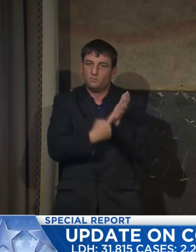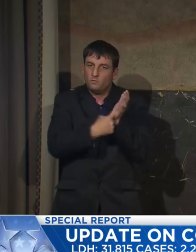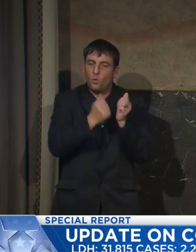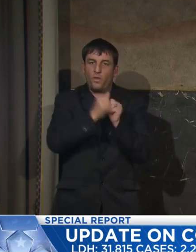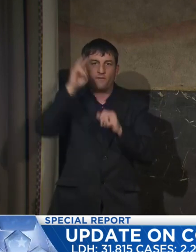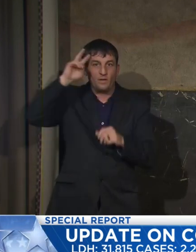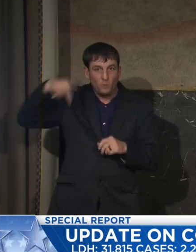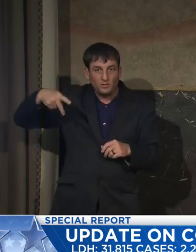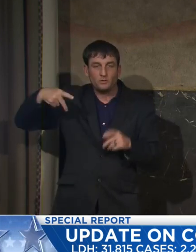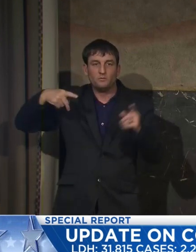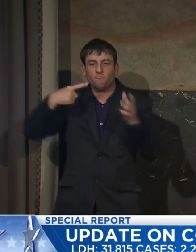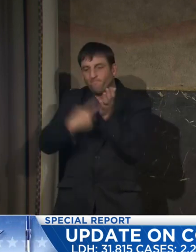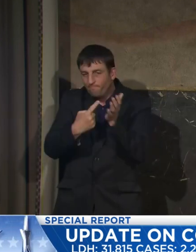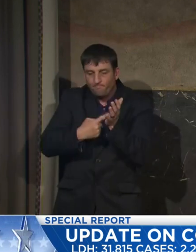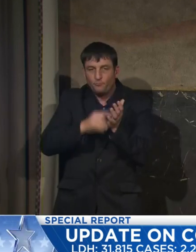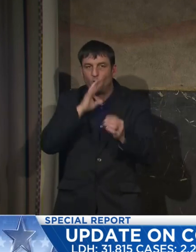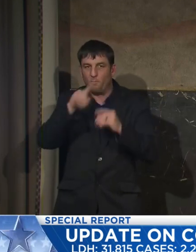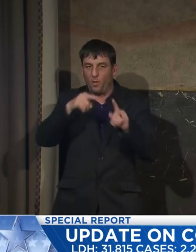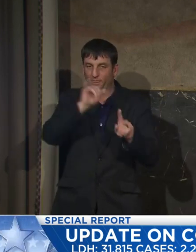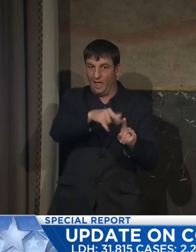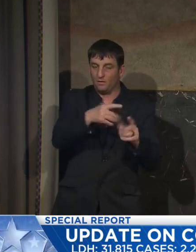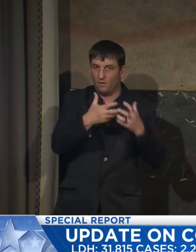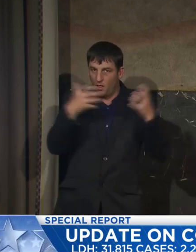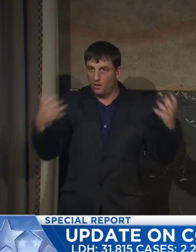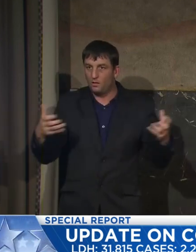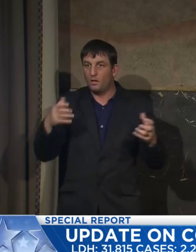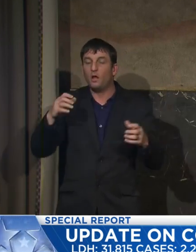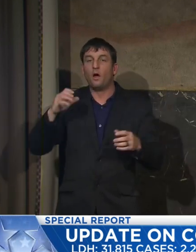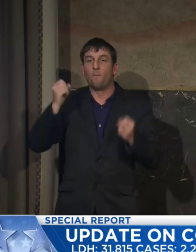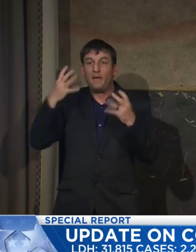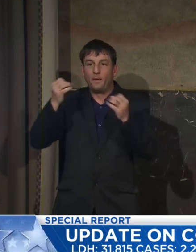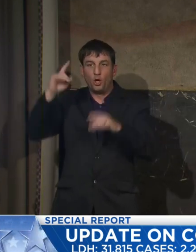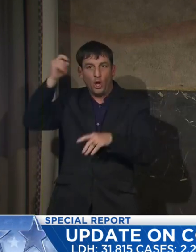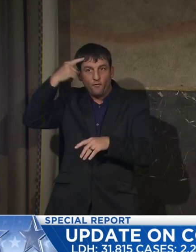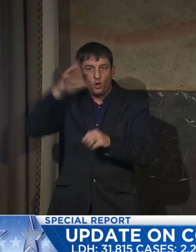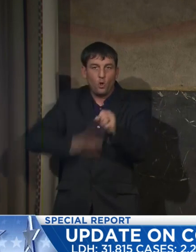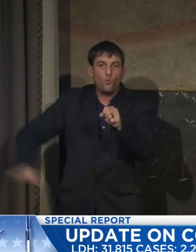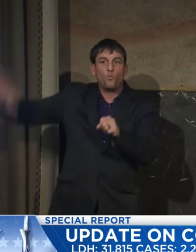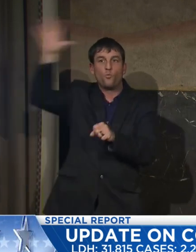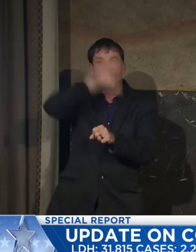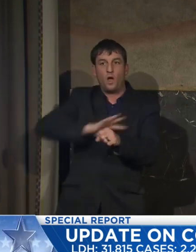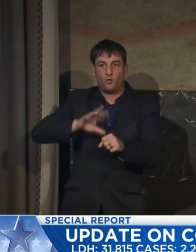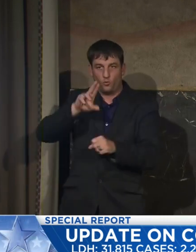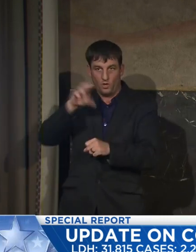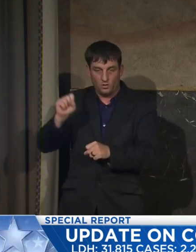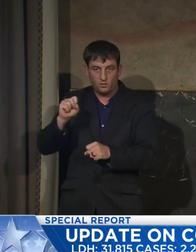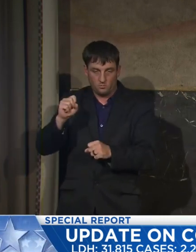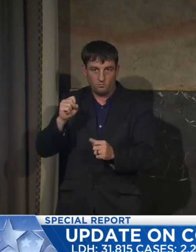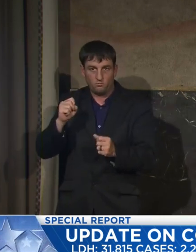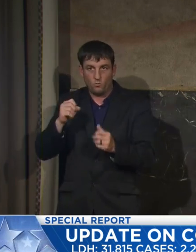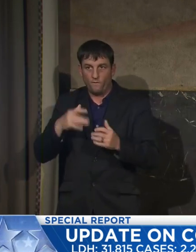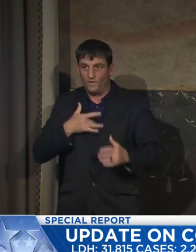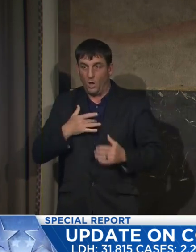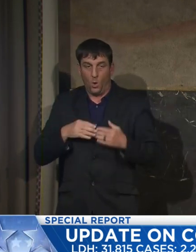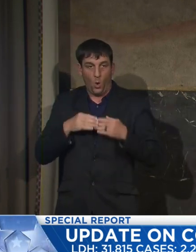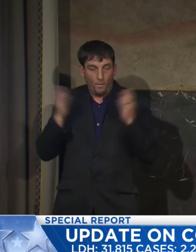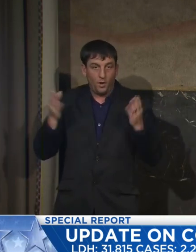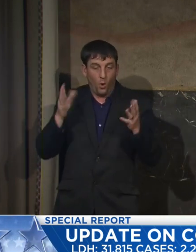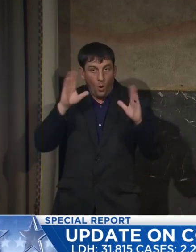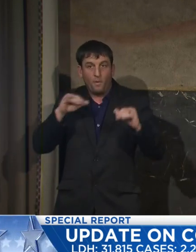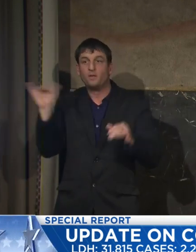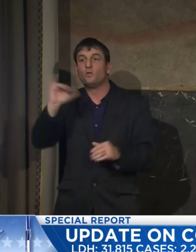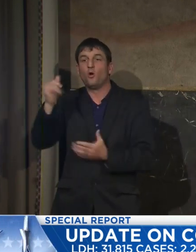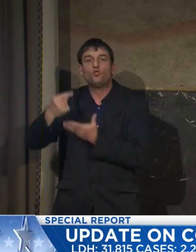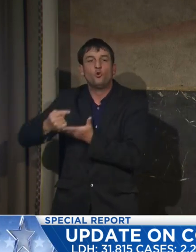time on that. The governors all around the country. And he certainly expressed an openness to it, as did the Treasury